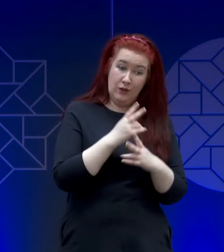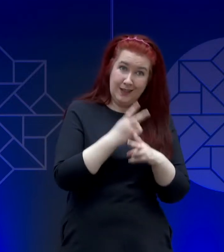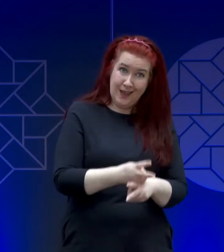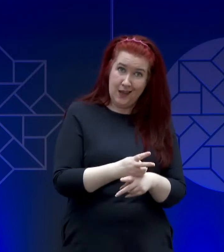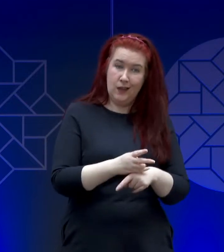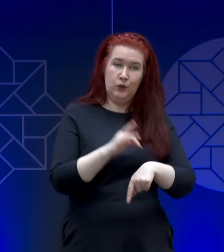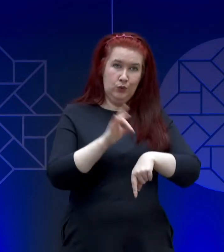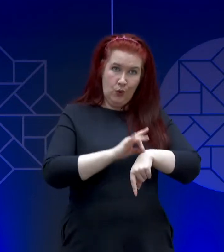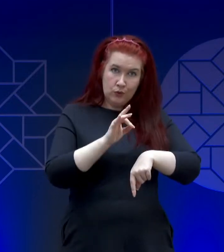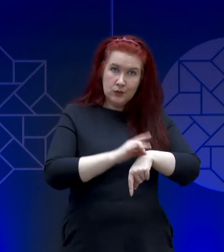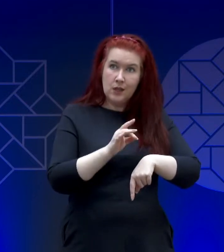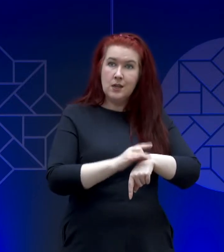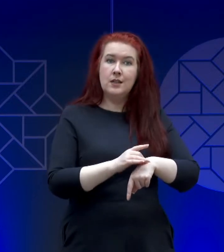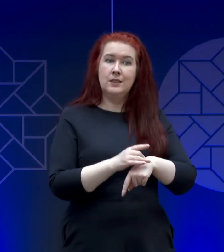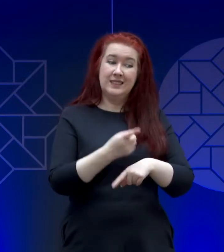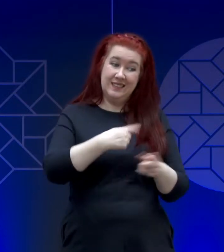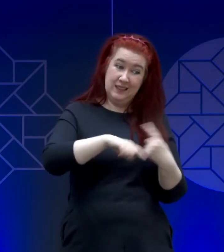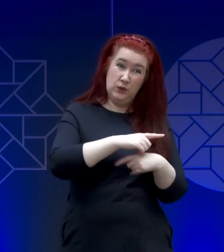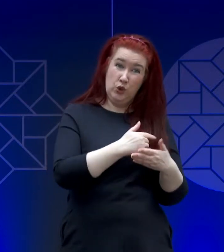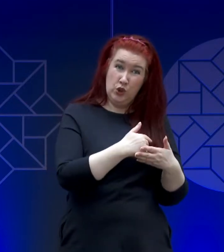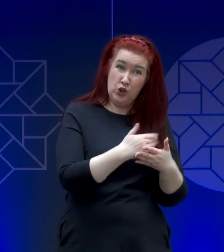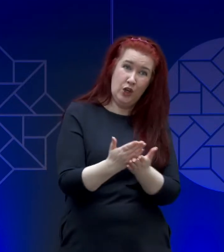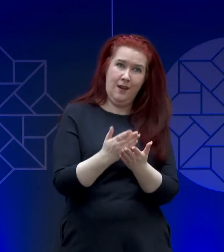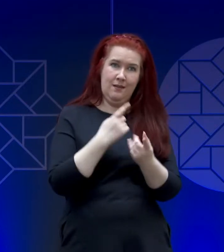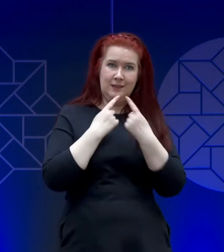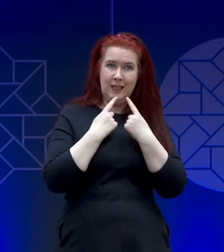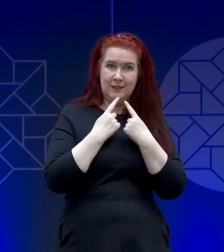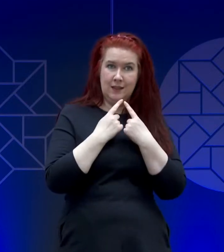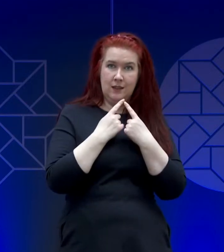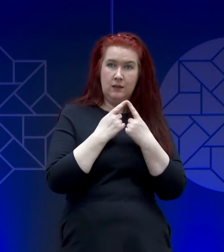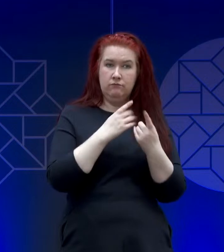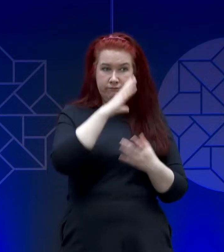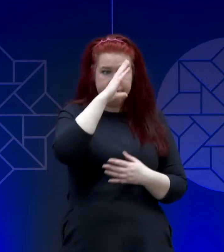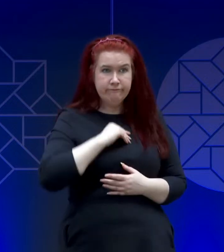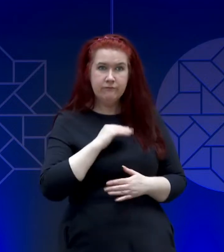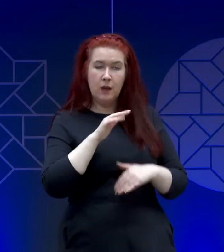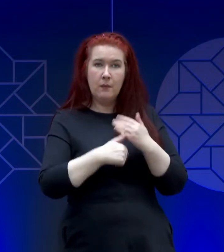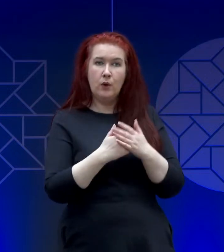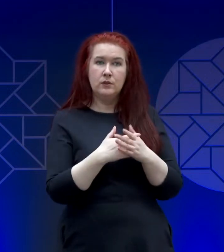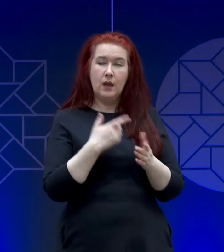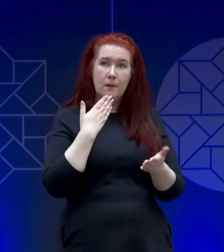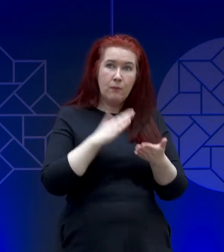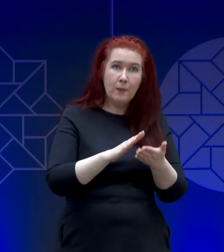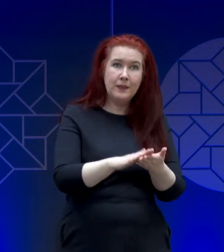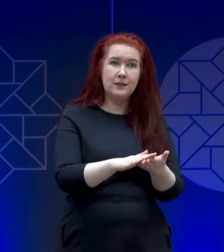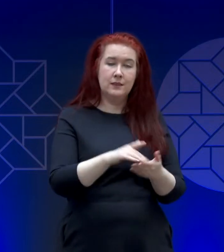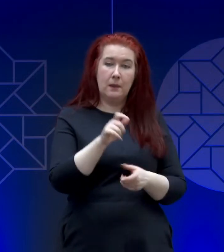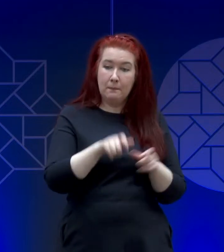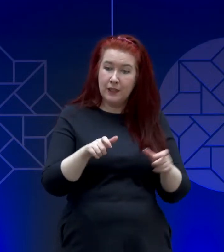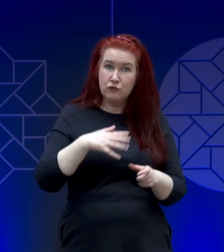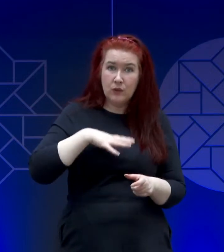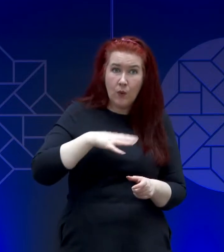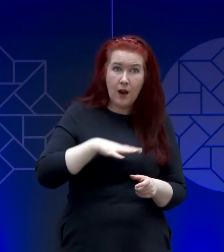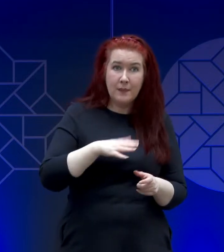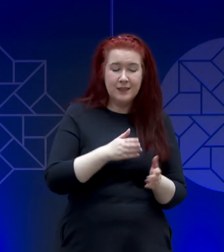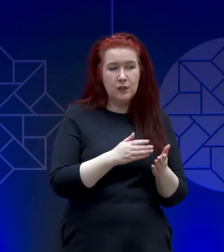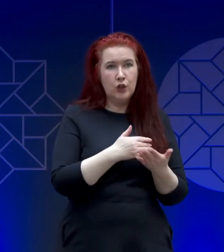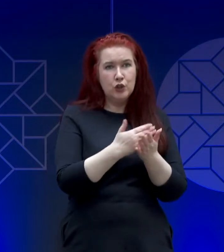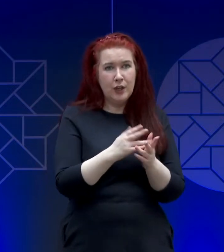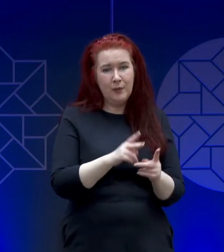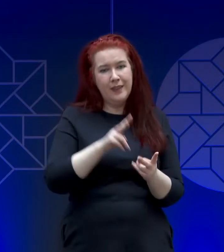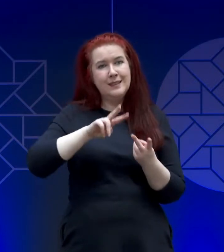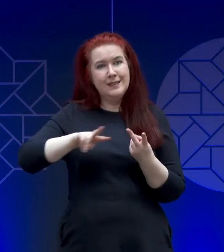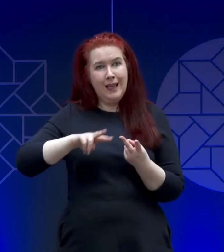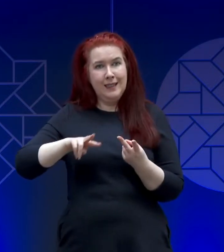doctors to share data about appointments, patient requirements with secondary care systems so that we